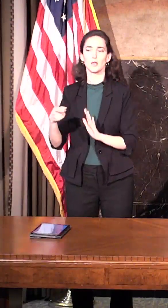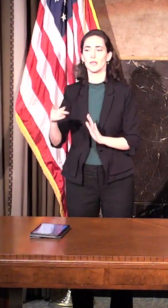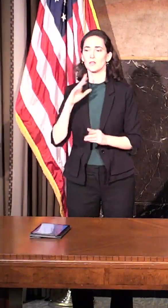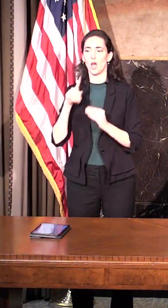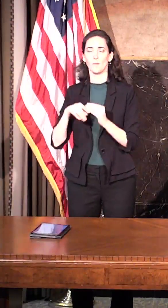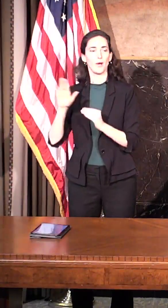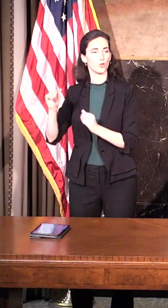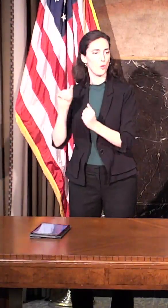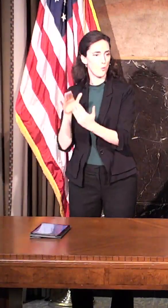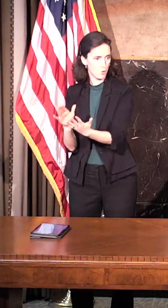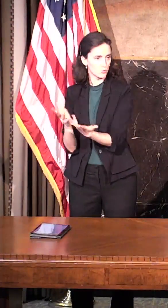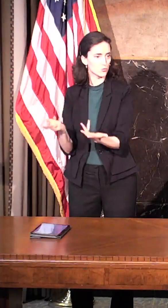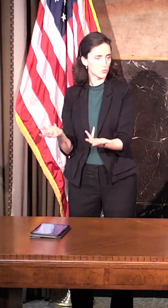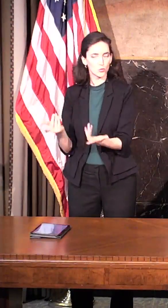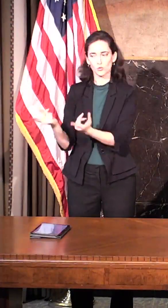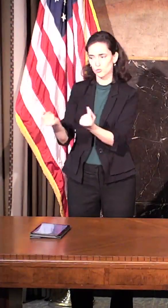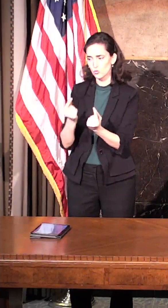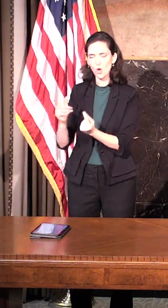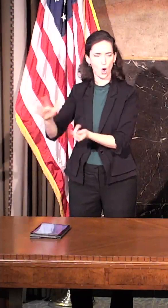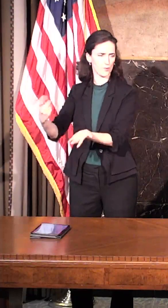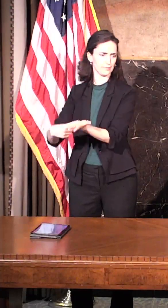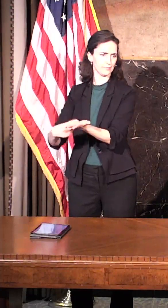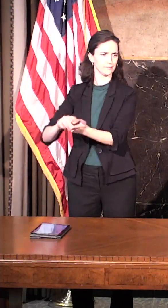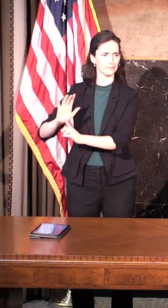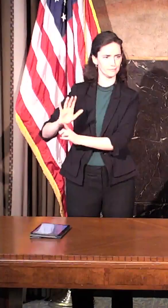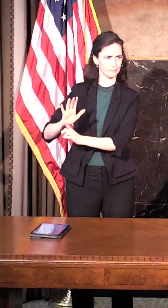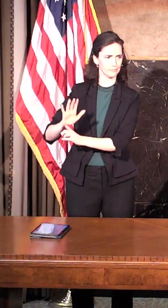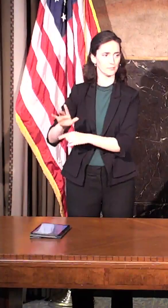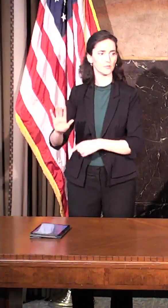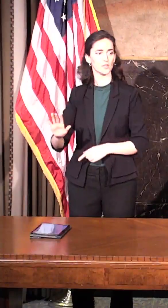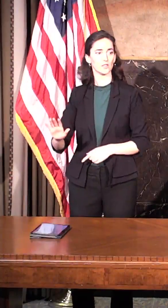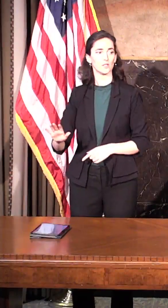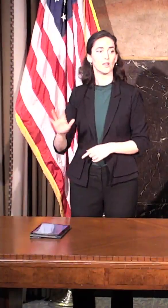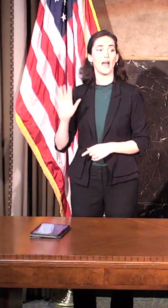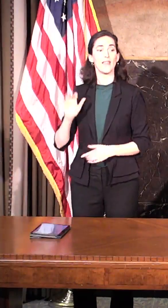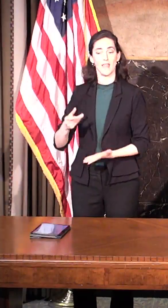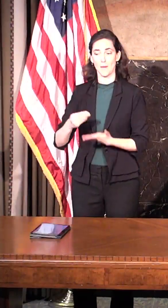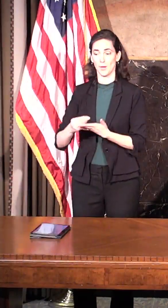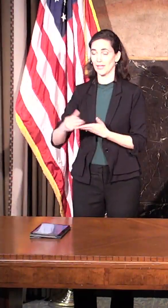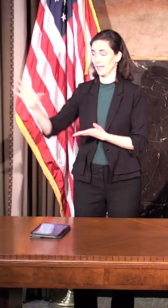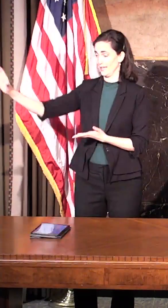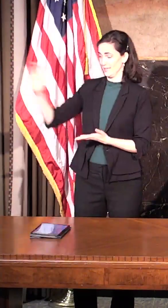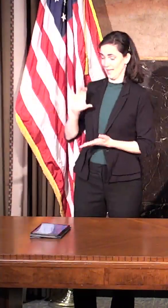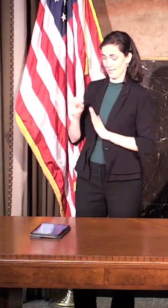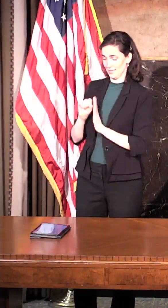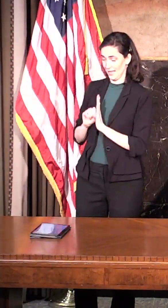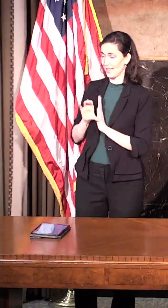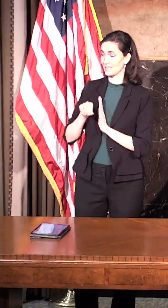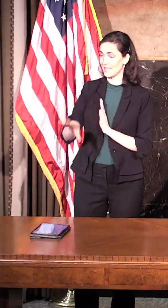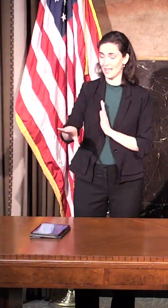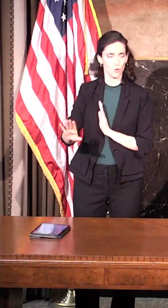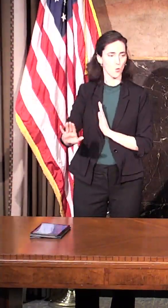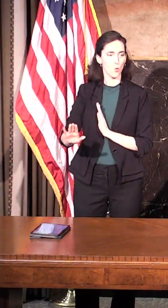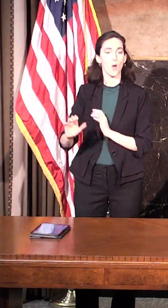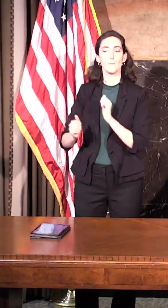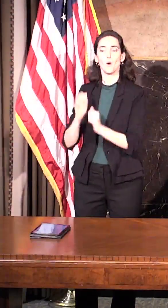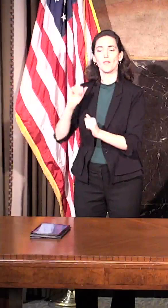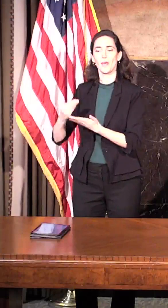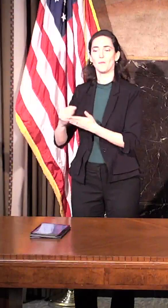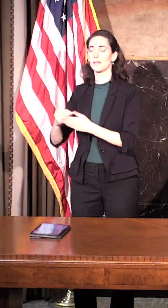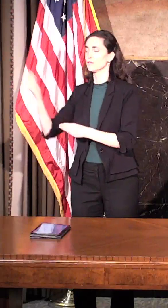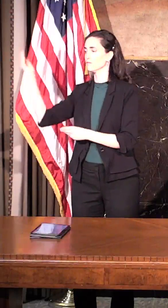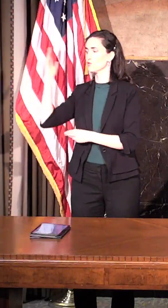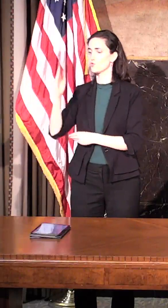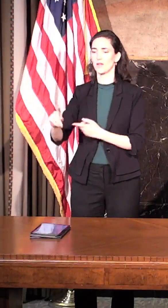their approach to that, and much of that money flows directly down to the districts, by the way. Yes,